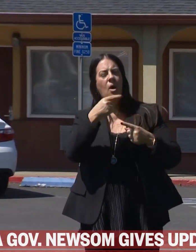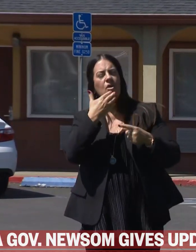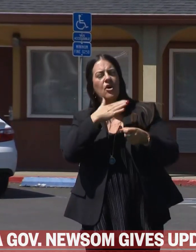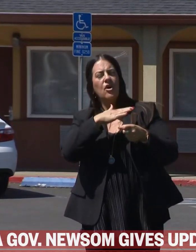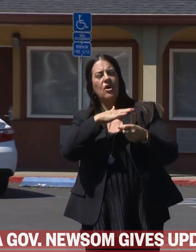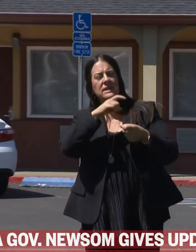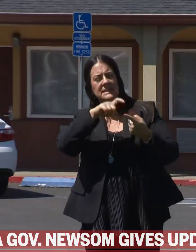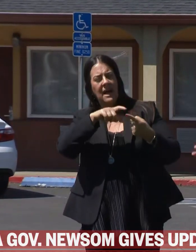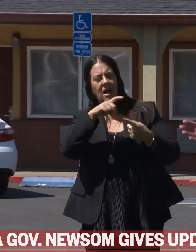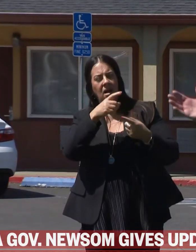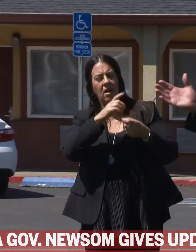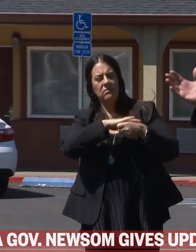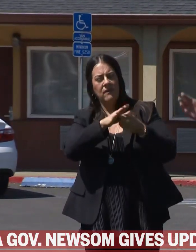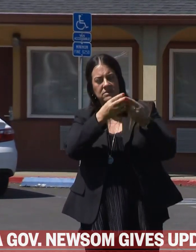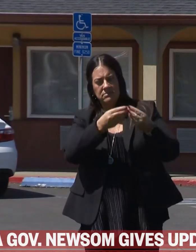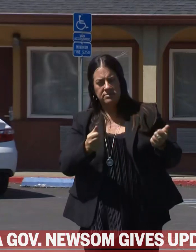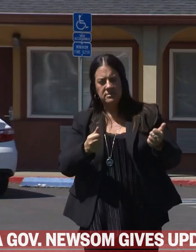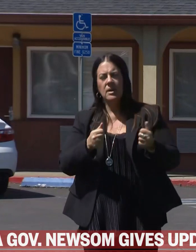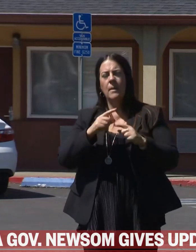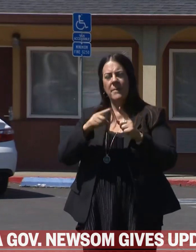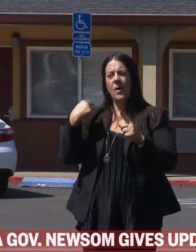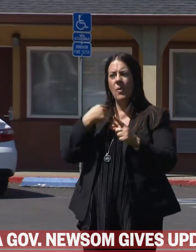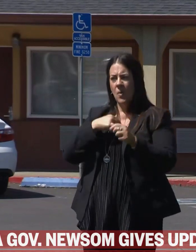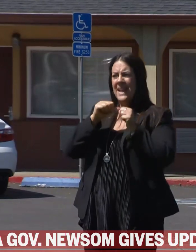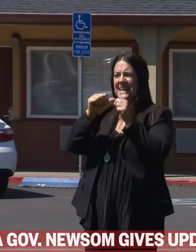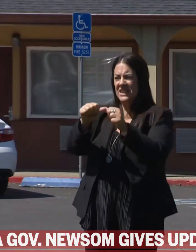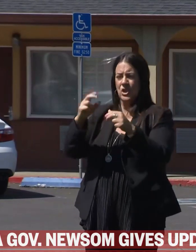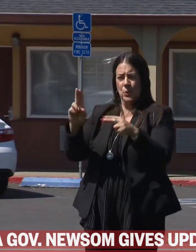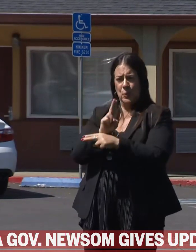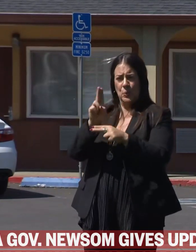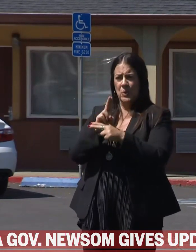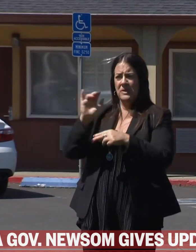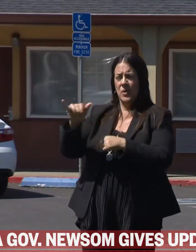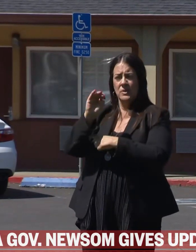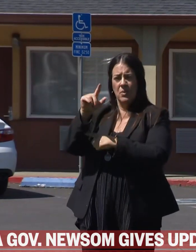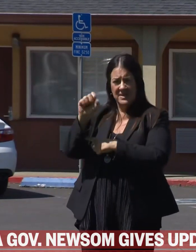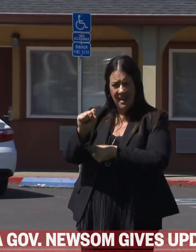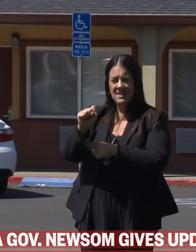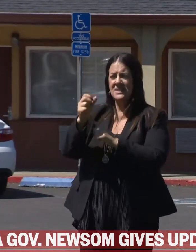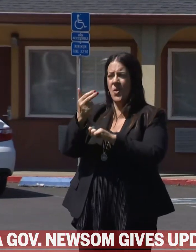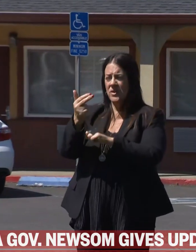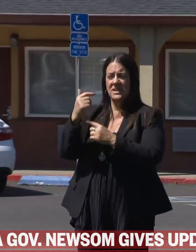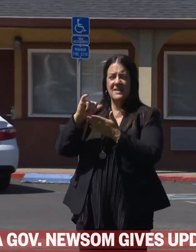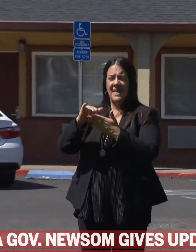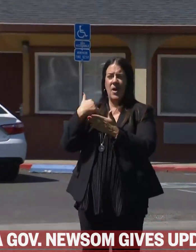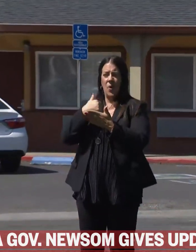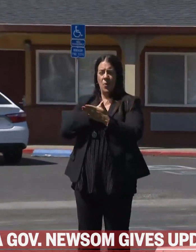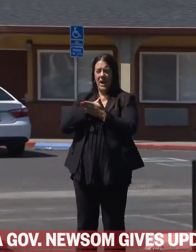strategy where we can continue to utilize these assets that we're procuring at this moment.